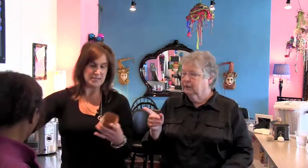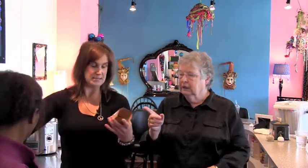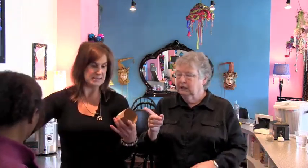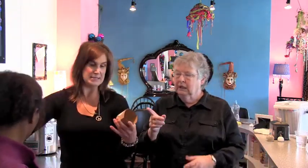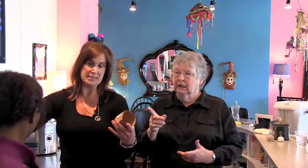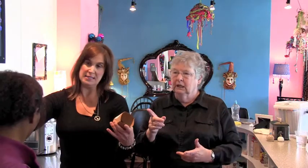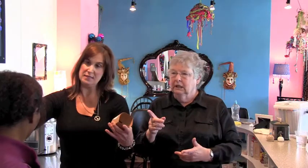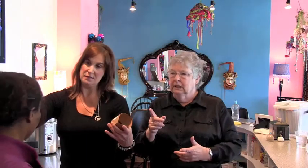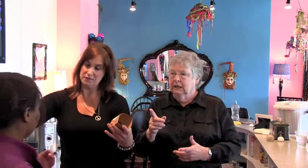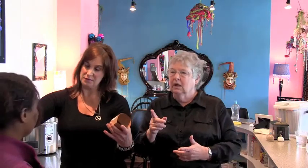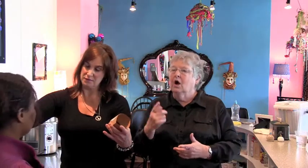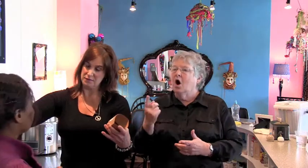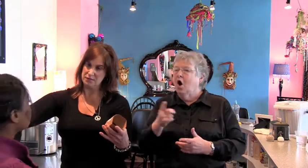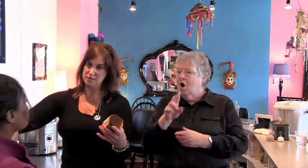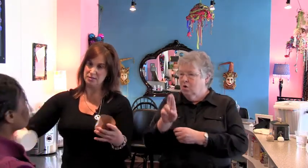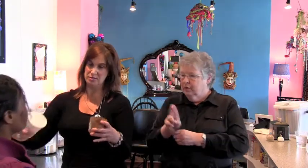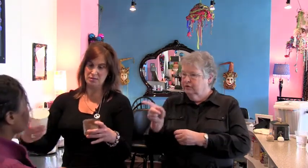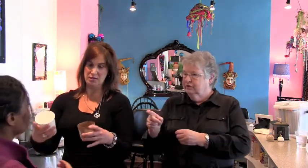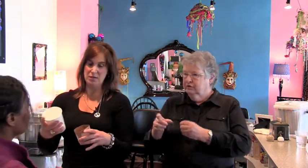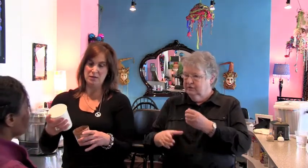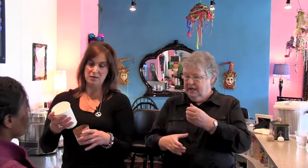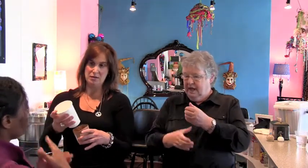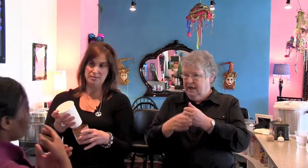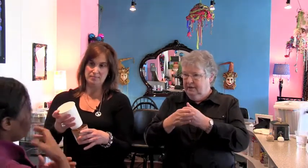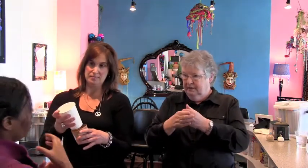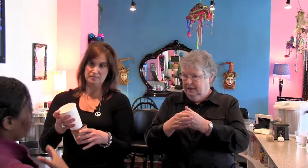cups gets a sleeve.